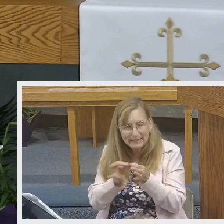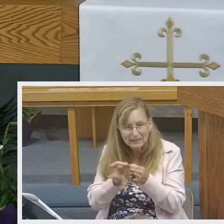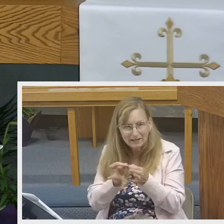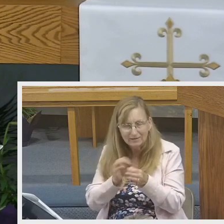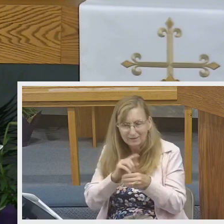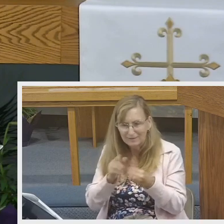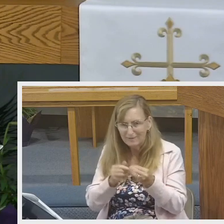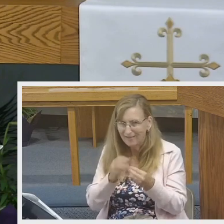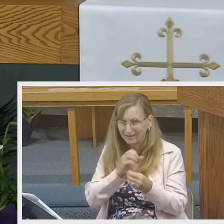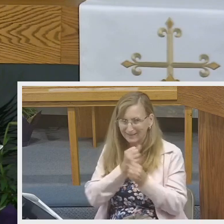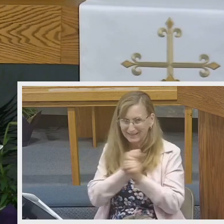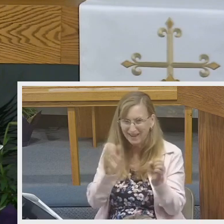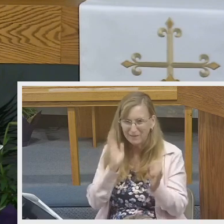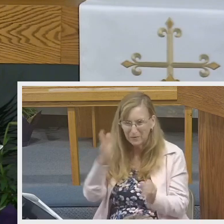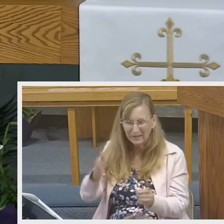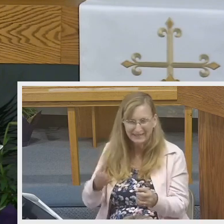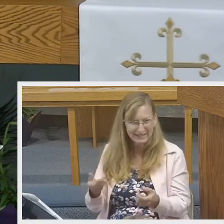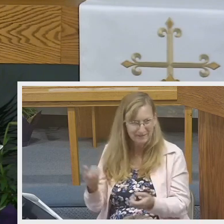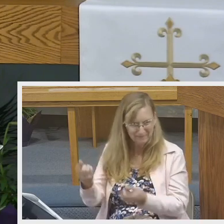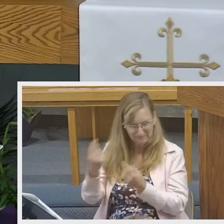about the Savior to come.